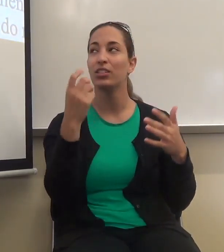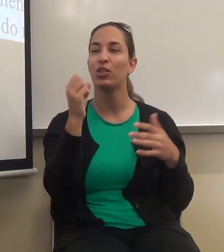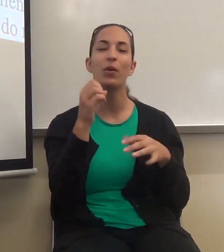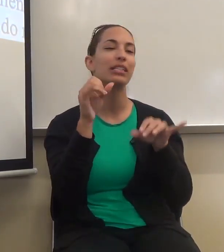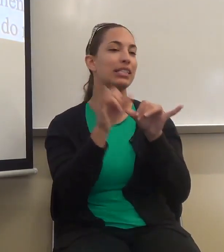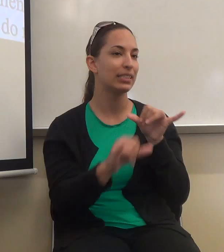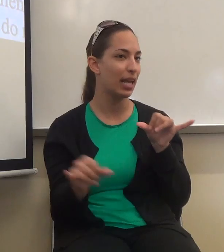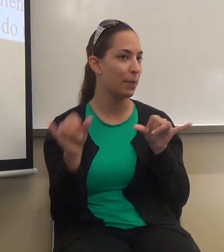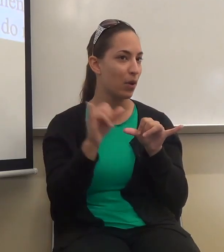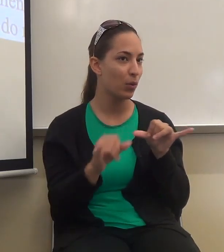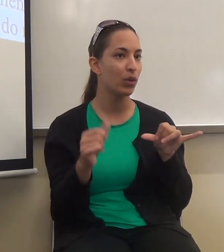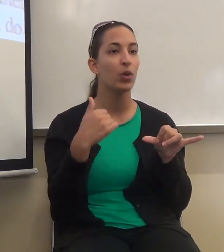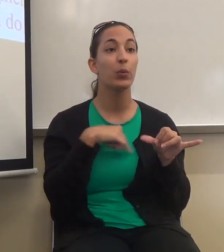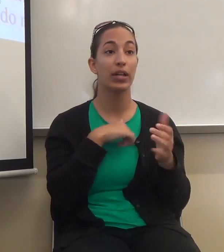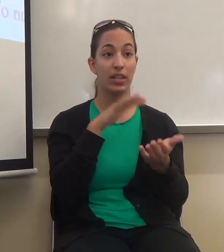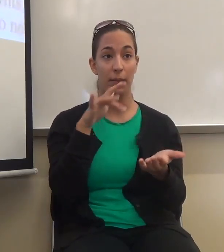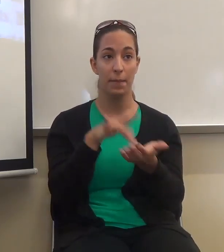thing. We are in the middle of a